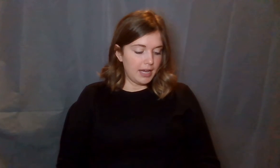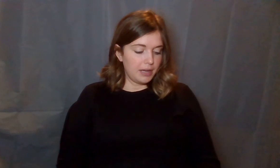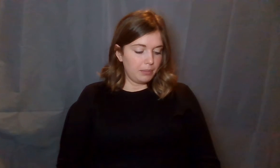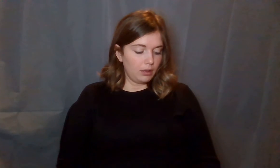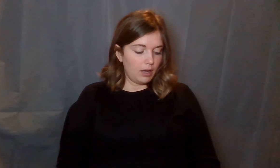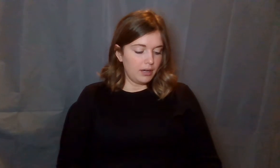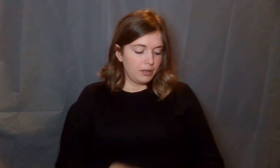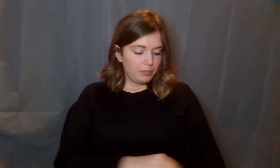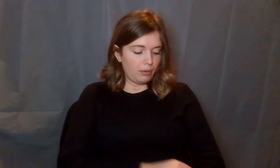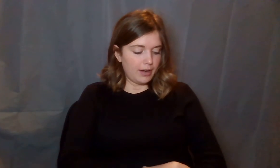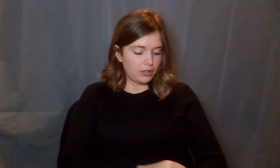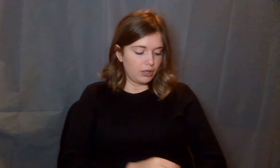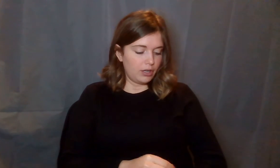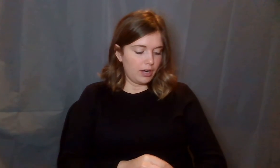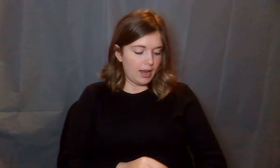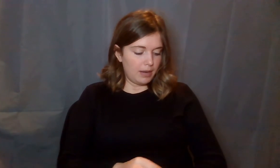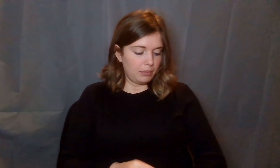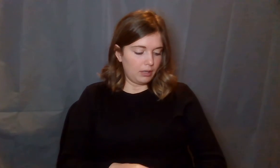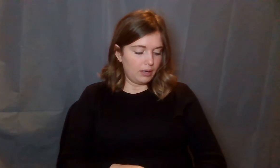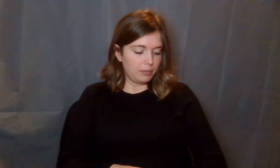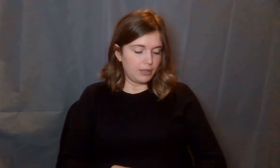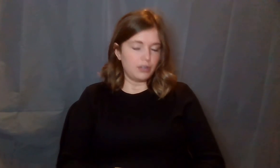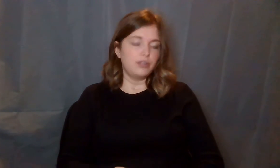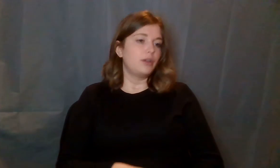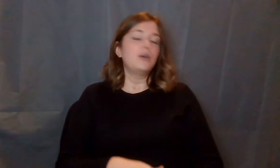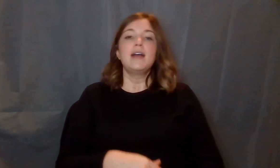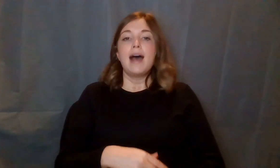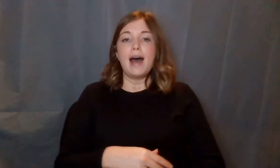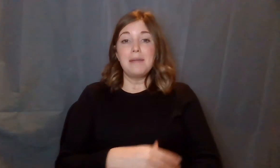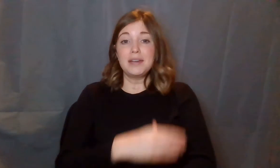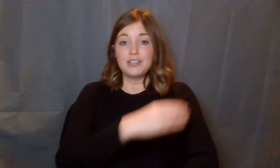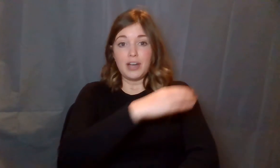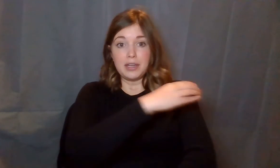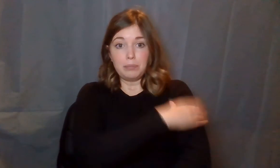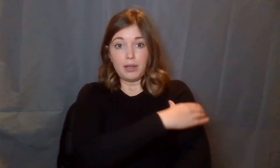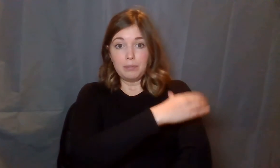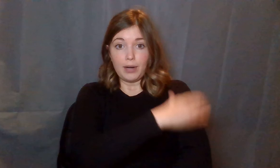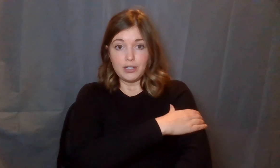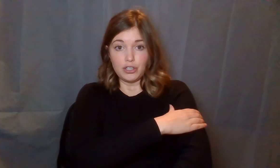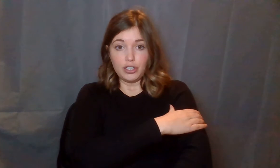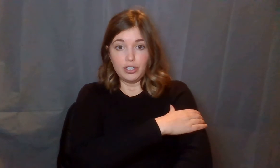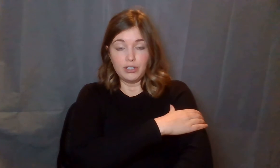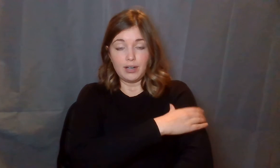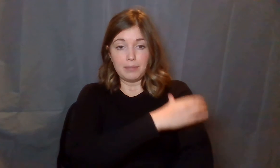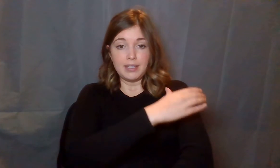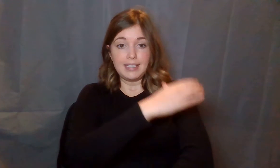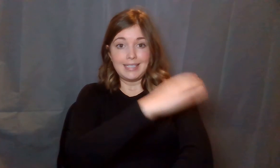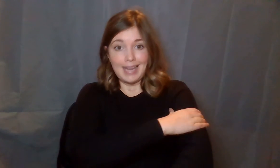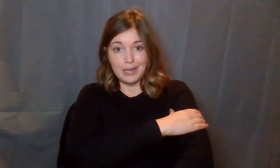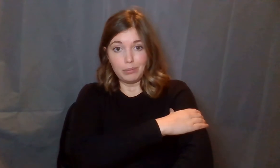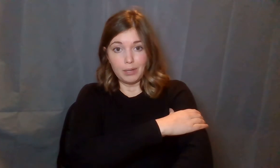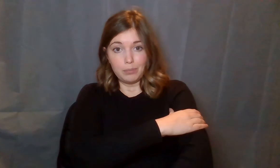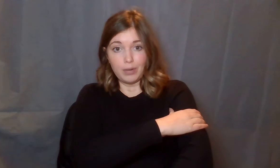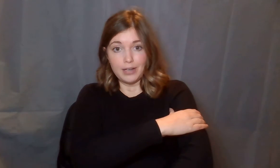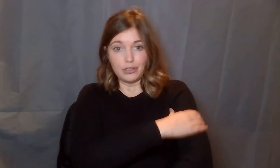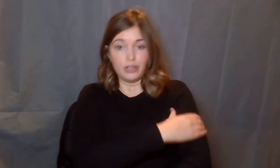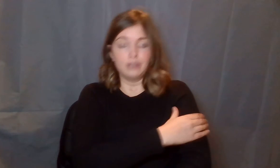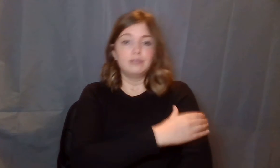Take blood pressure and blood pressure. So I'm going to check your blood pressure. I'm going to take your blood pressure. That's